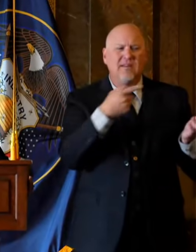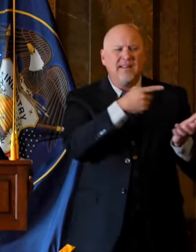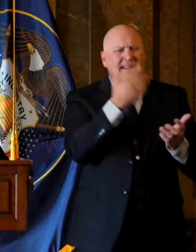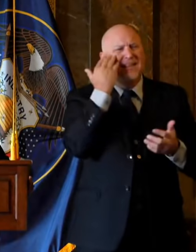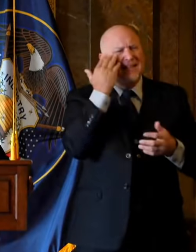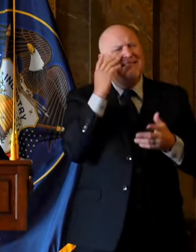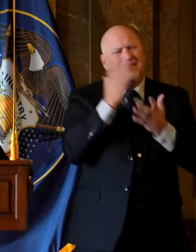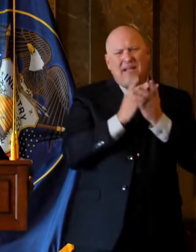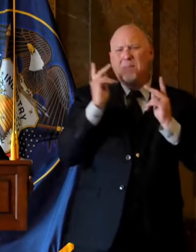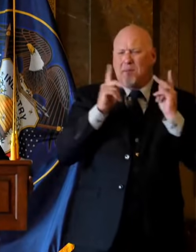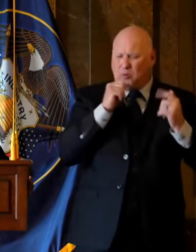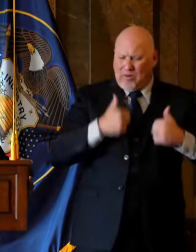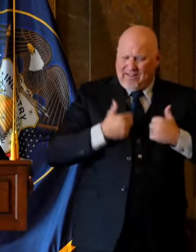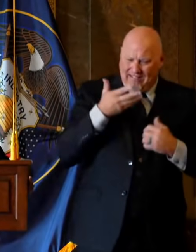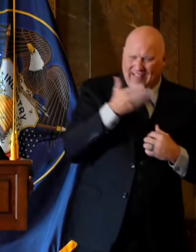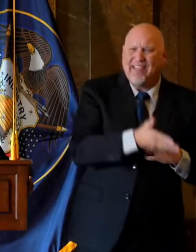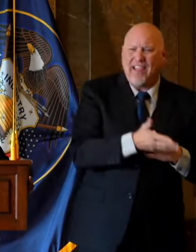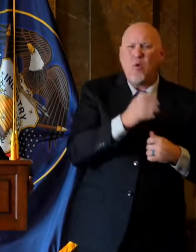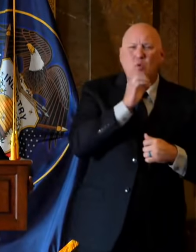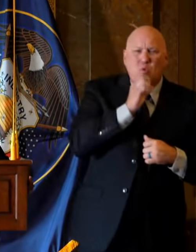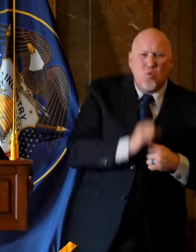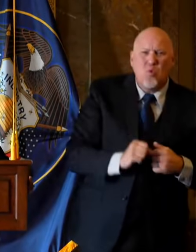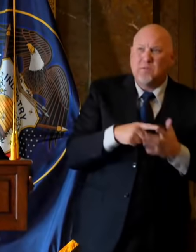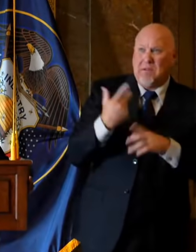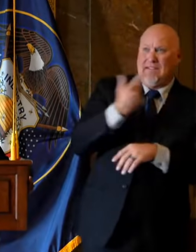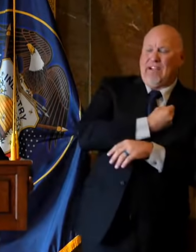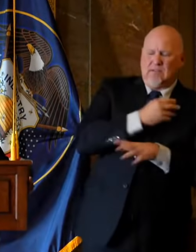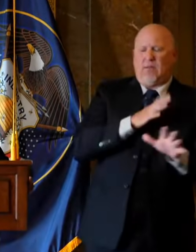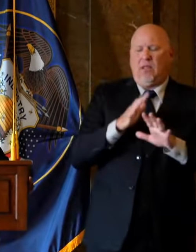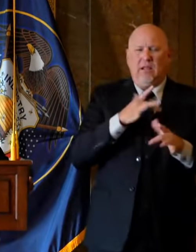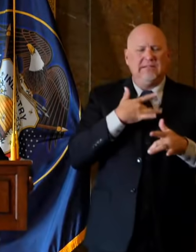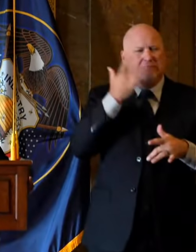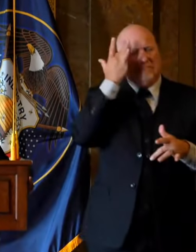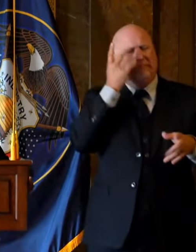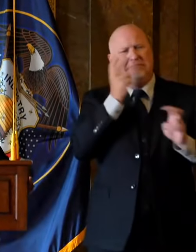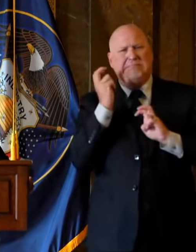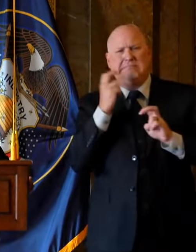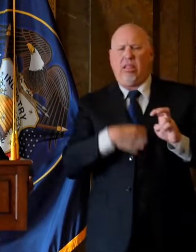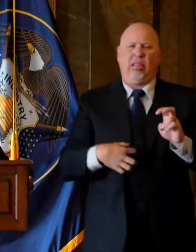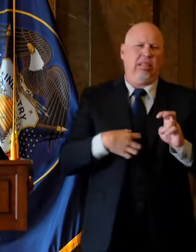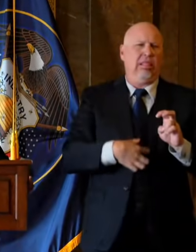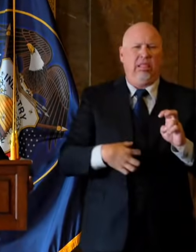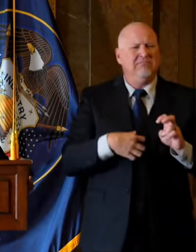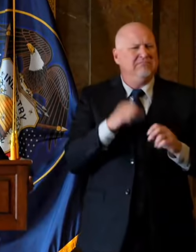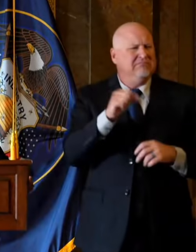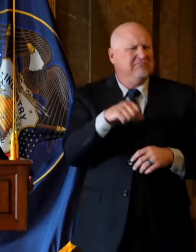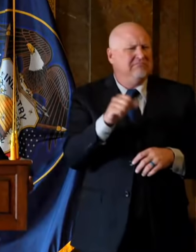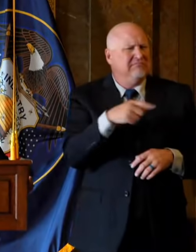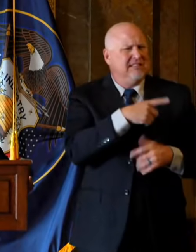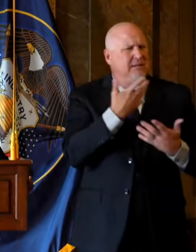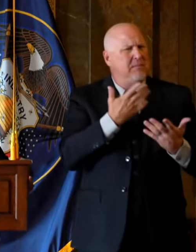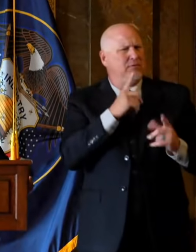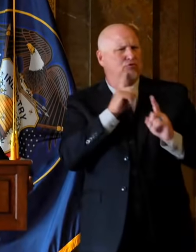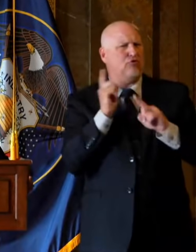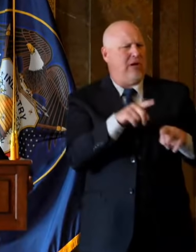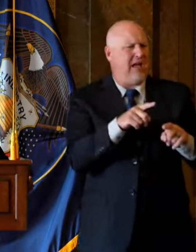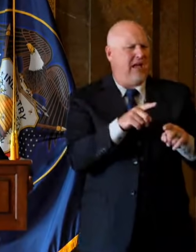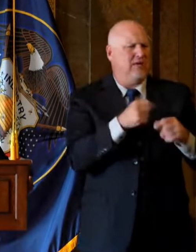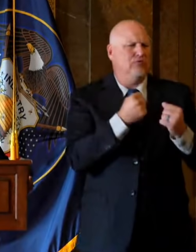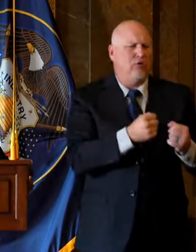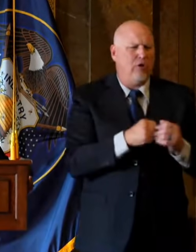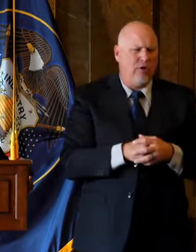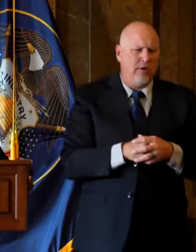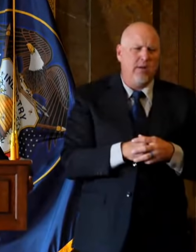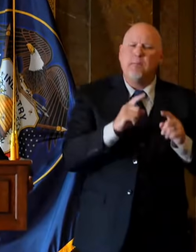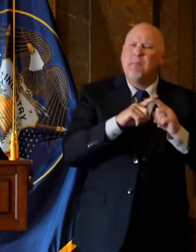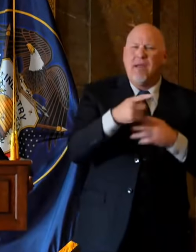surge. For 17 years, I worked as a pediatrician at Primary Children's Hospital. I know precisely what a surge feels like because